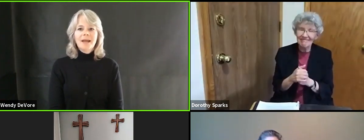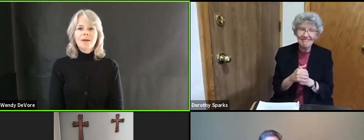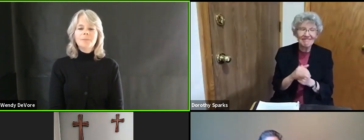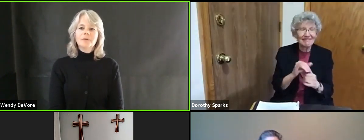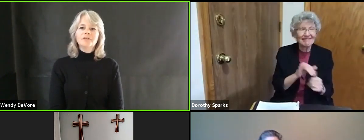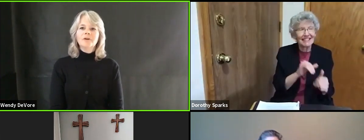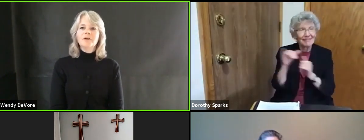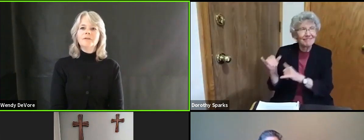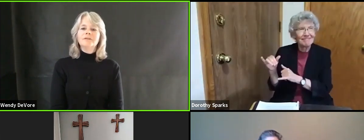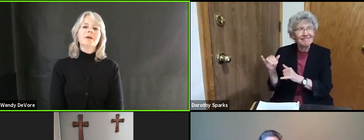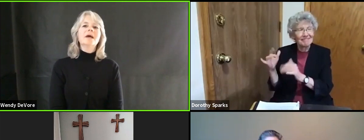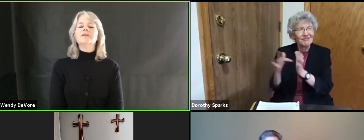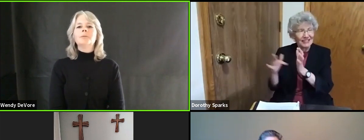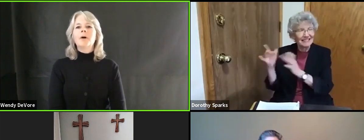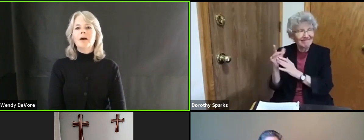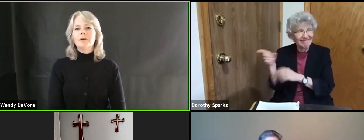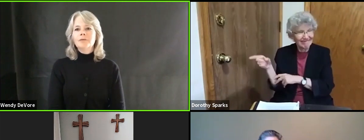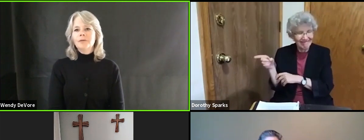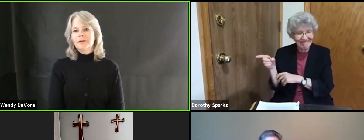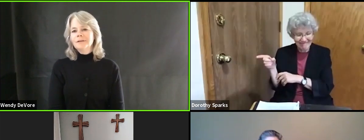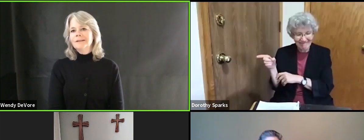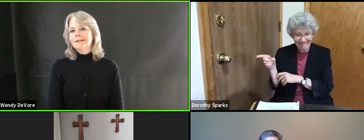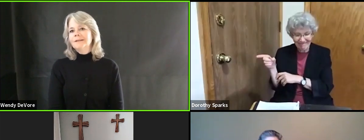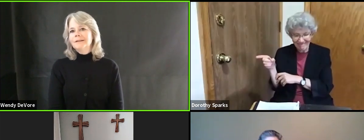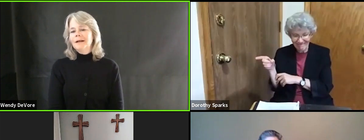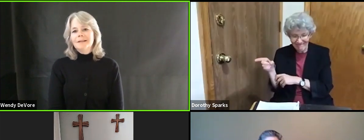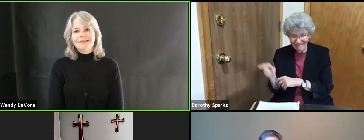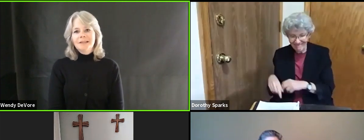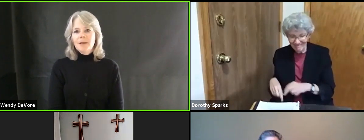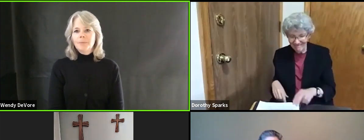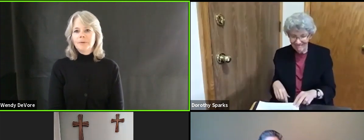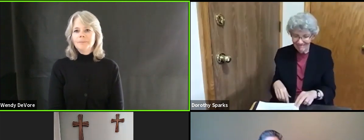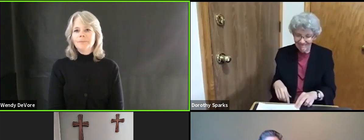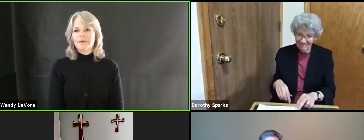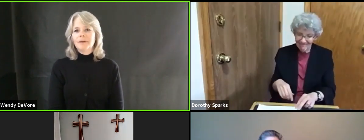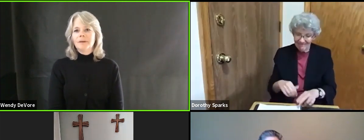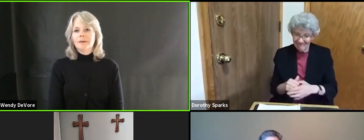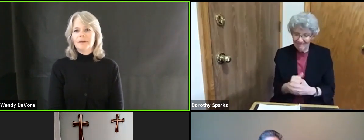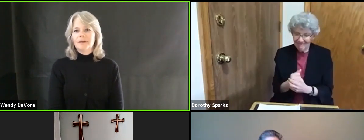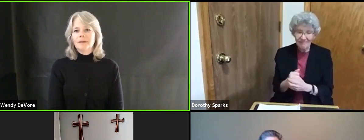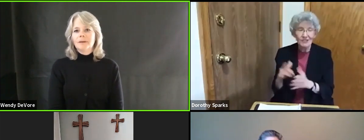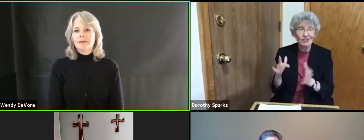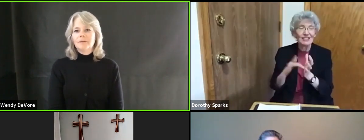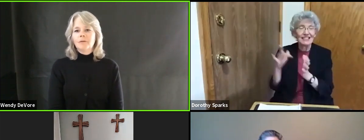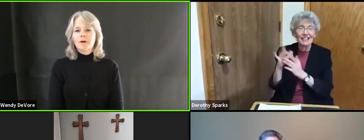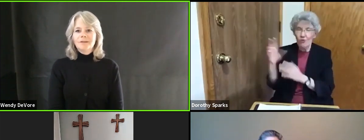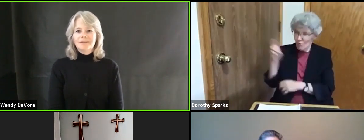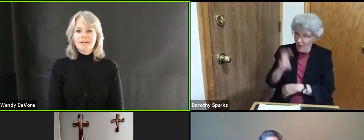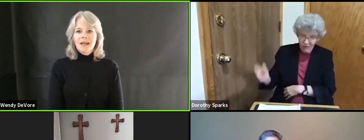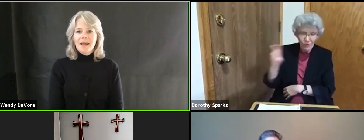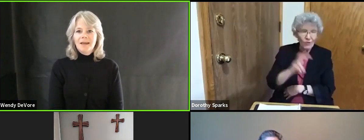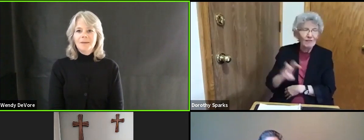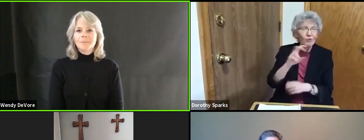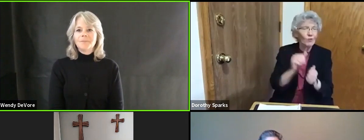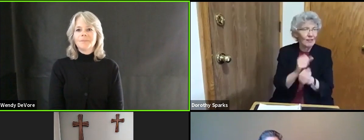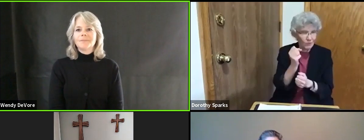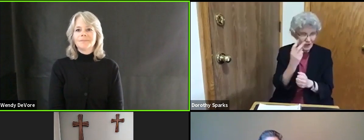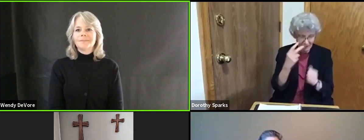Their example serves as a powerful example for us